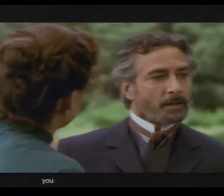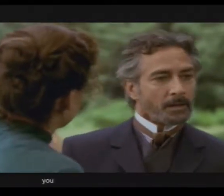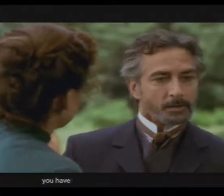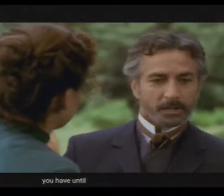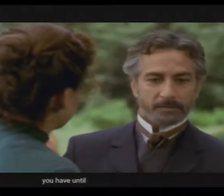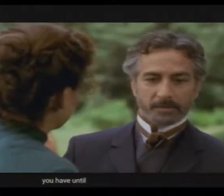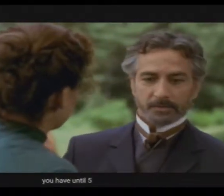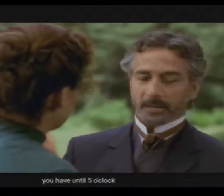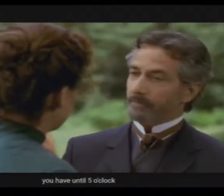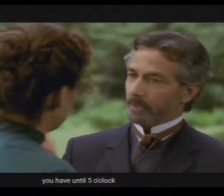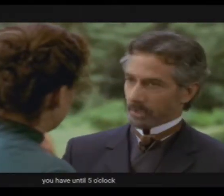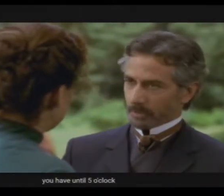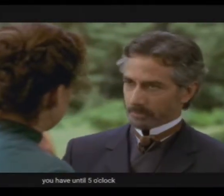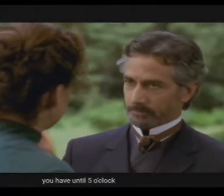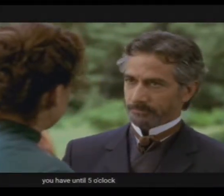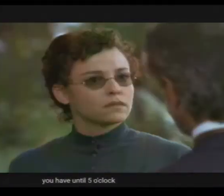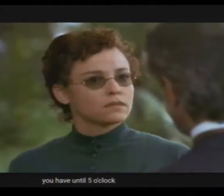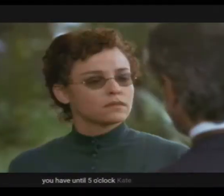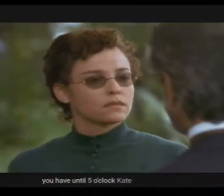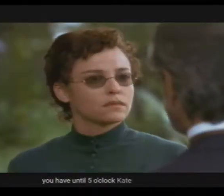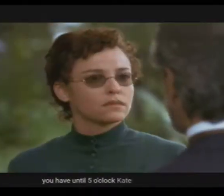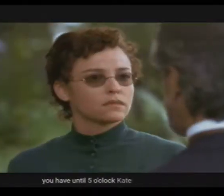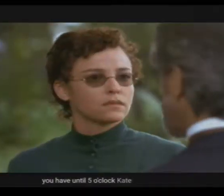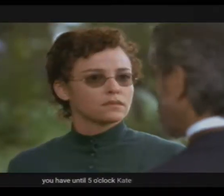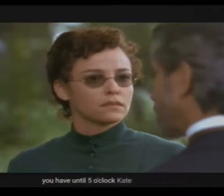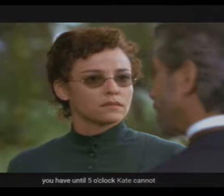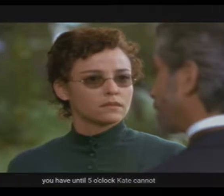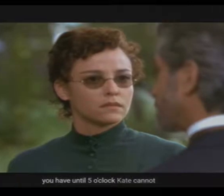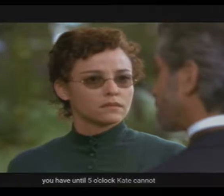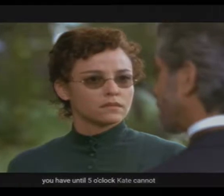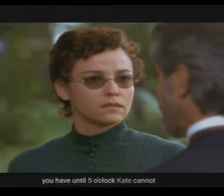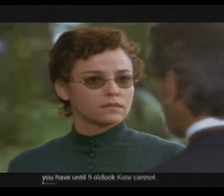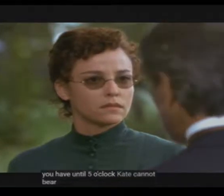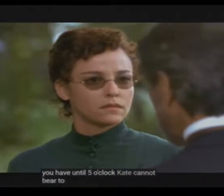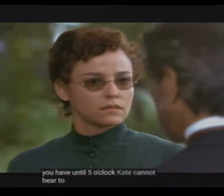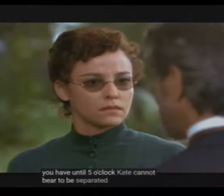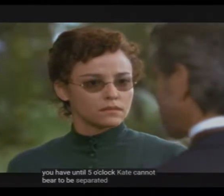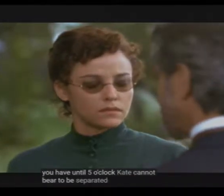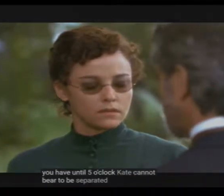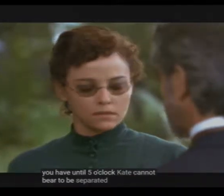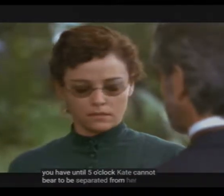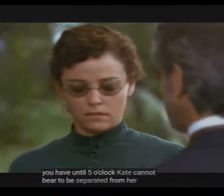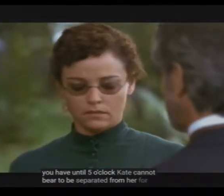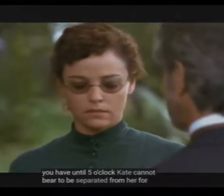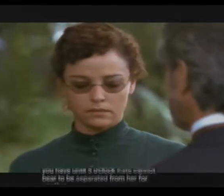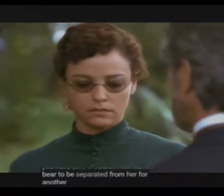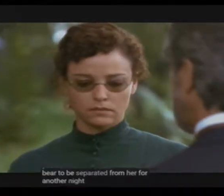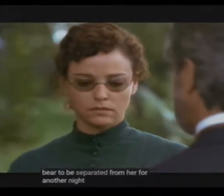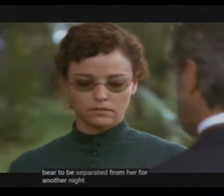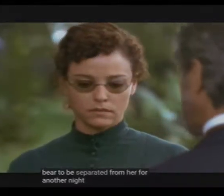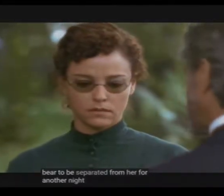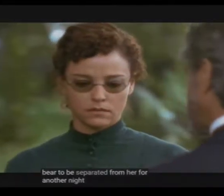You have until 5 o'clock. Kate cannot bear to be separated from her for another night.